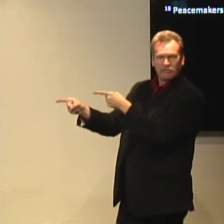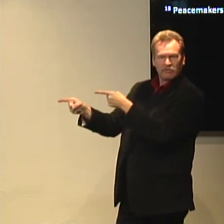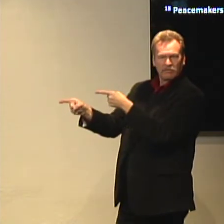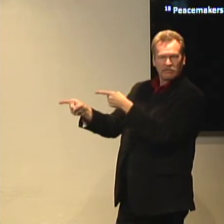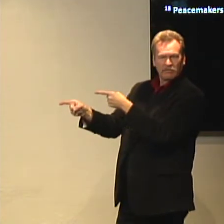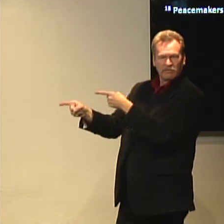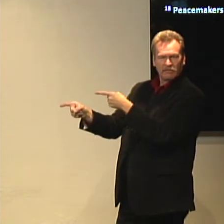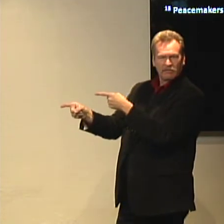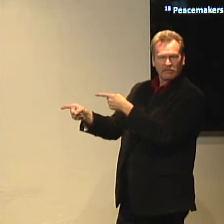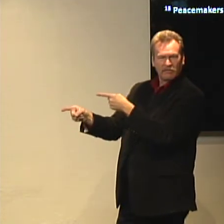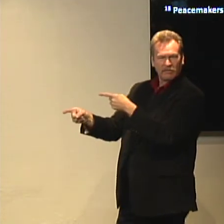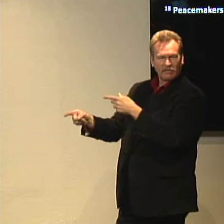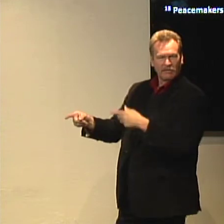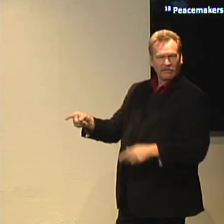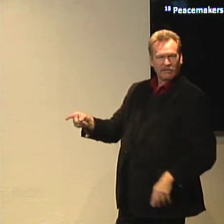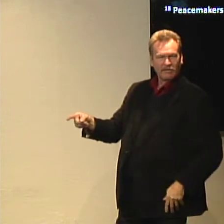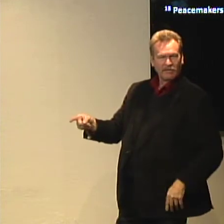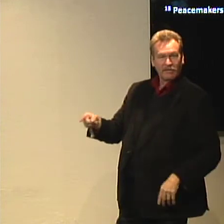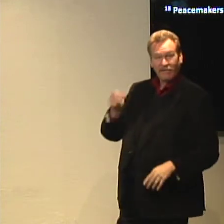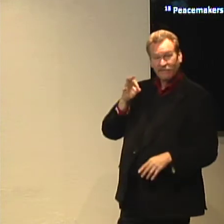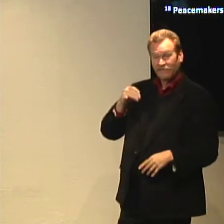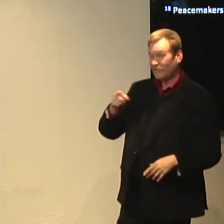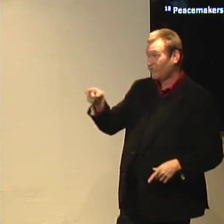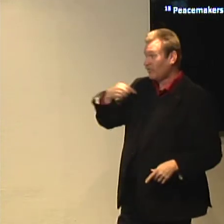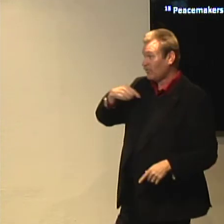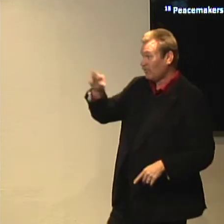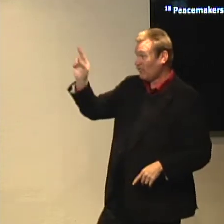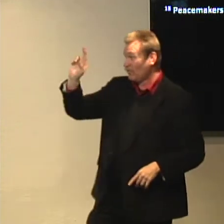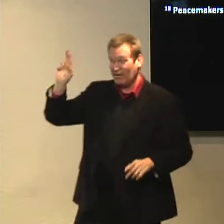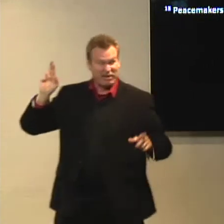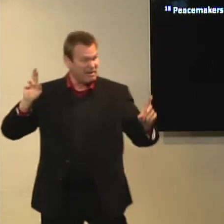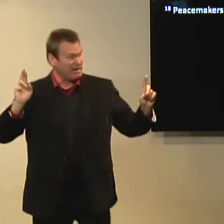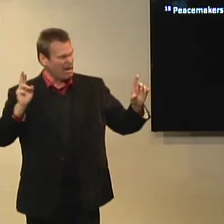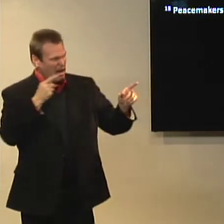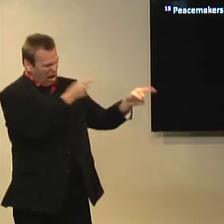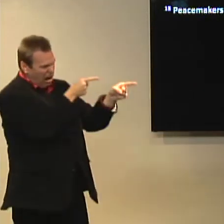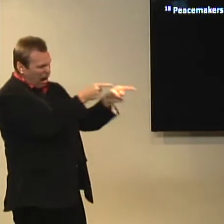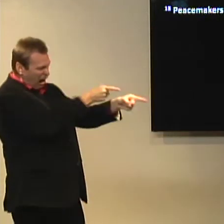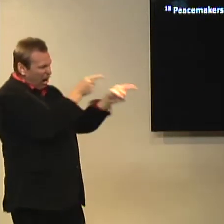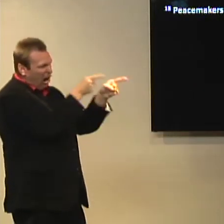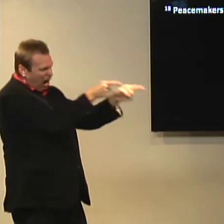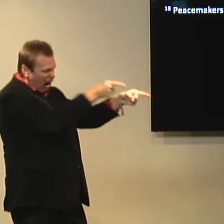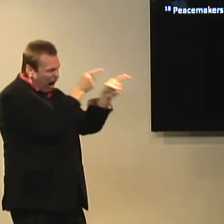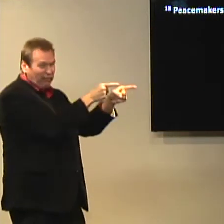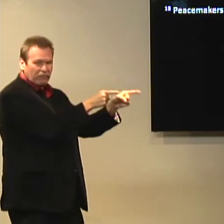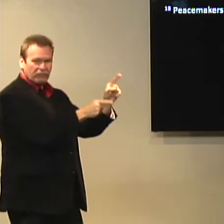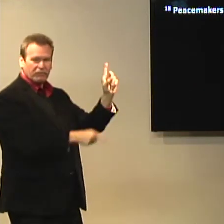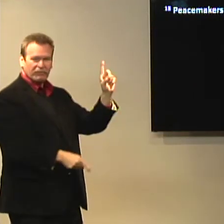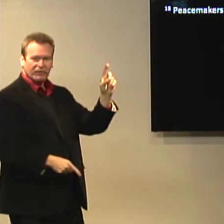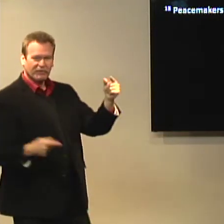Republicans. And then the Democrats are always like going at them like, and then the Republicans are like going at the Democrats